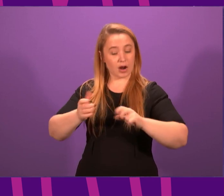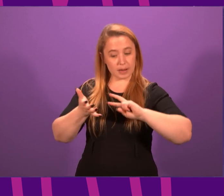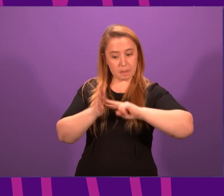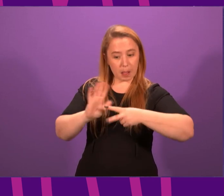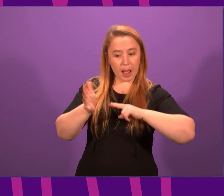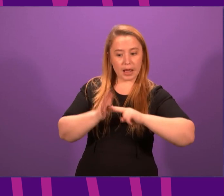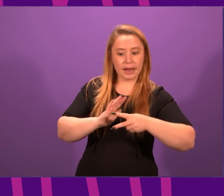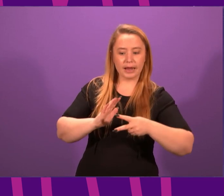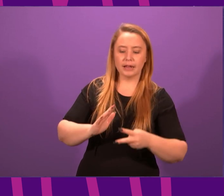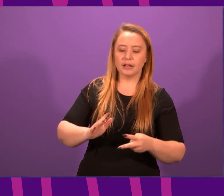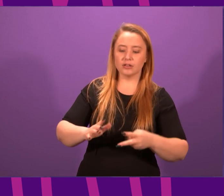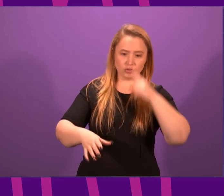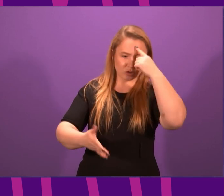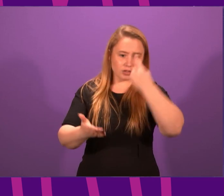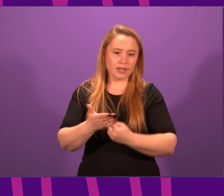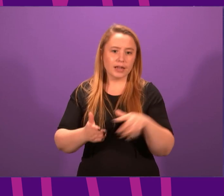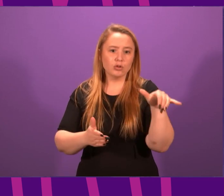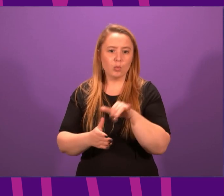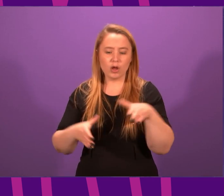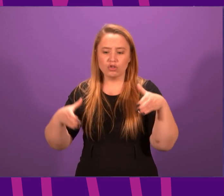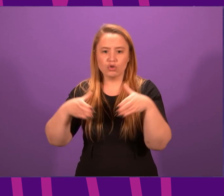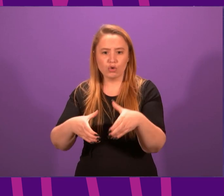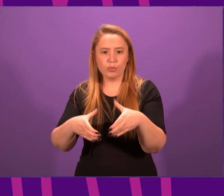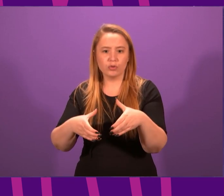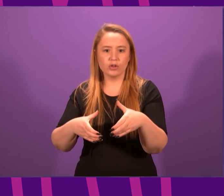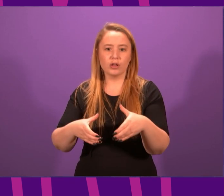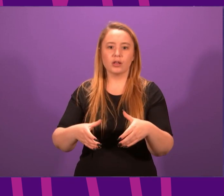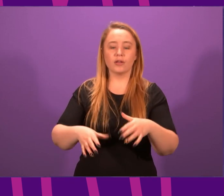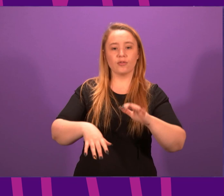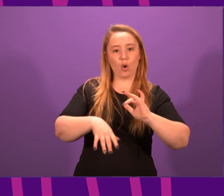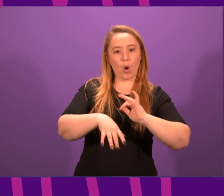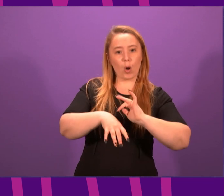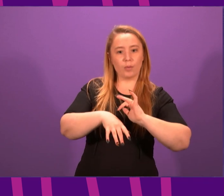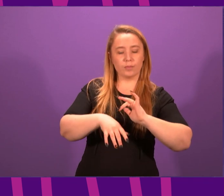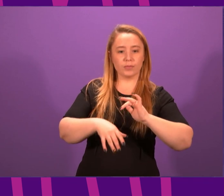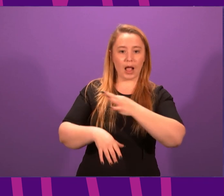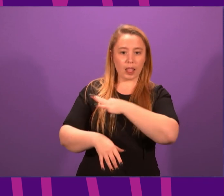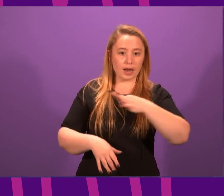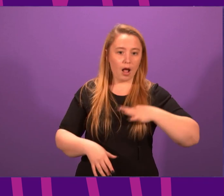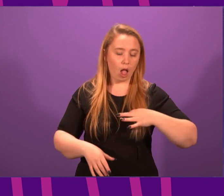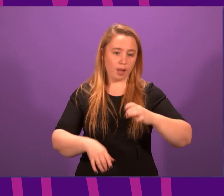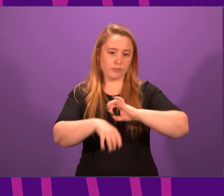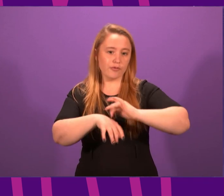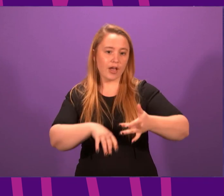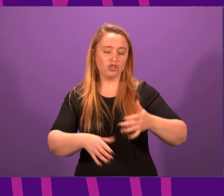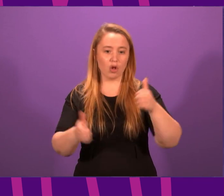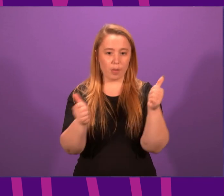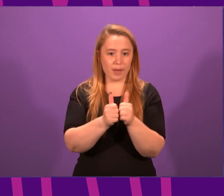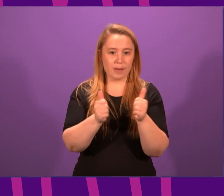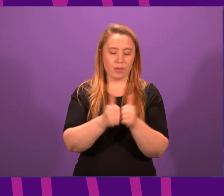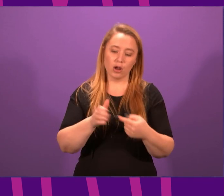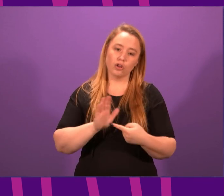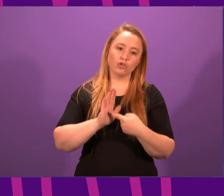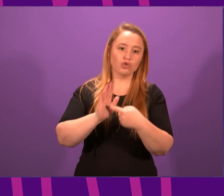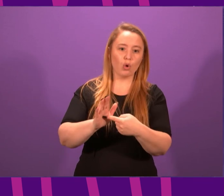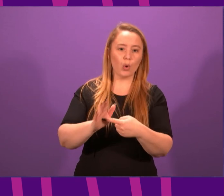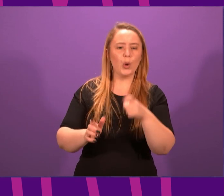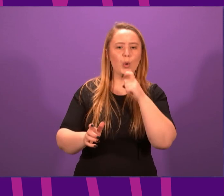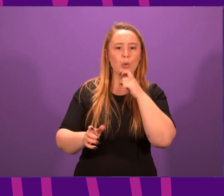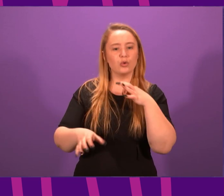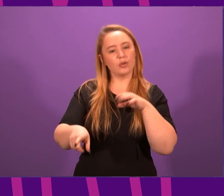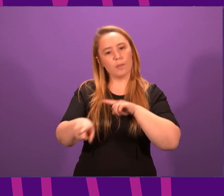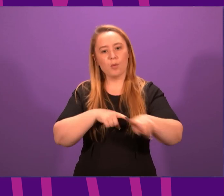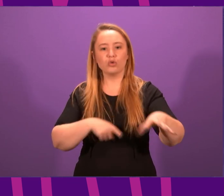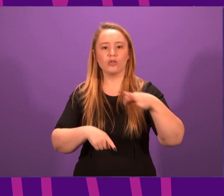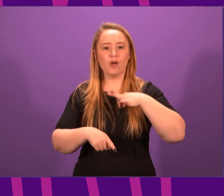map additional groups designed, as our clinical and professional paper sets out, to protect the most vulnerable against